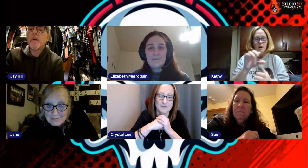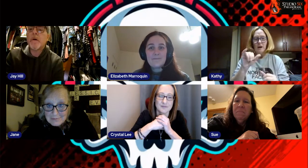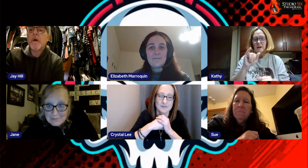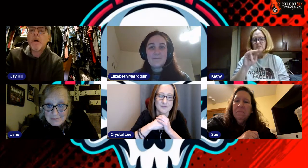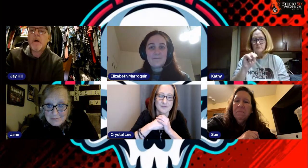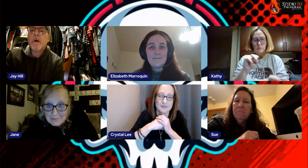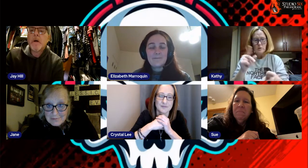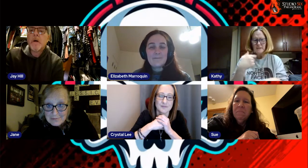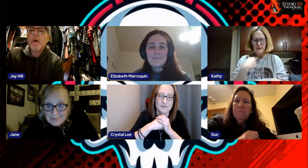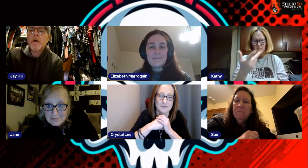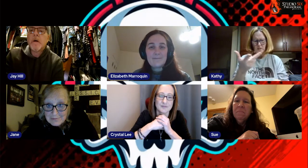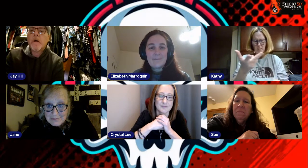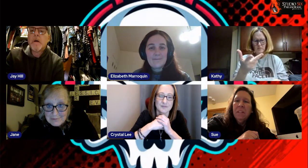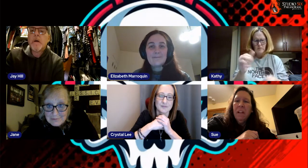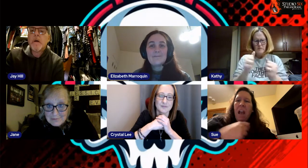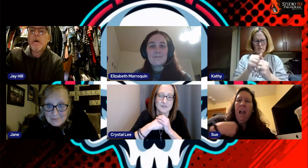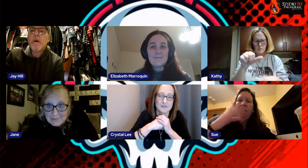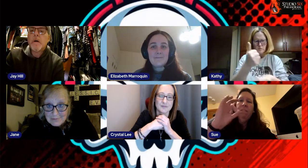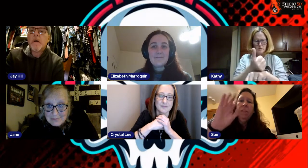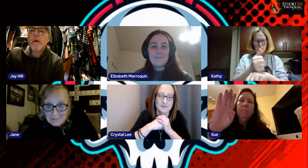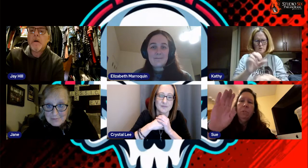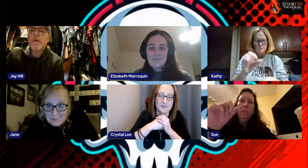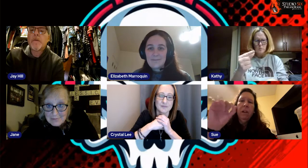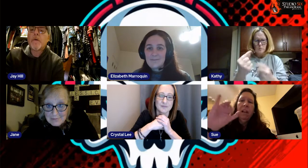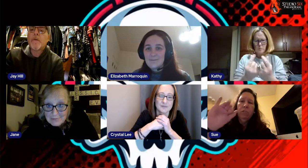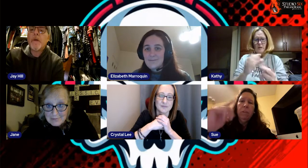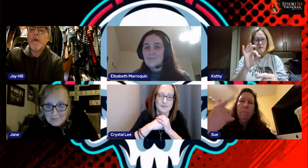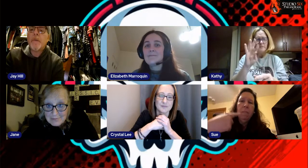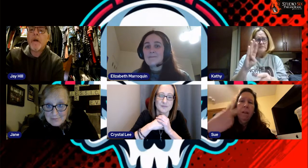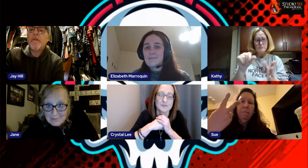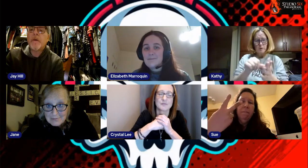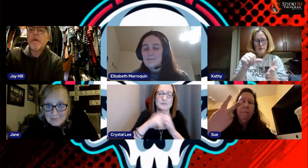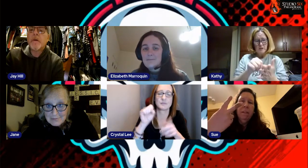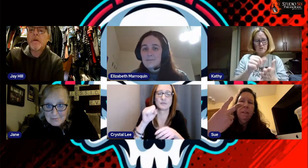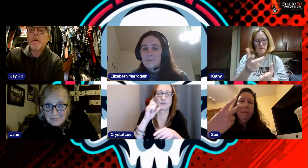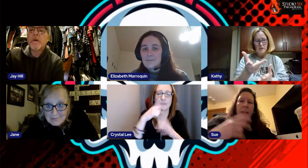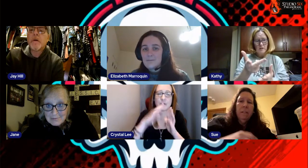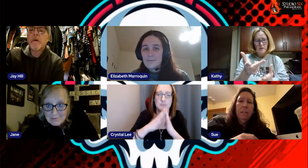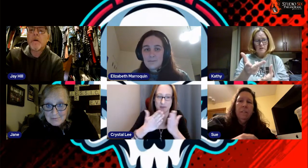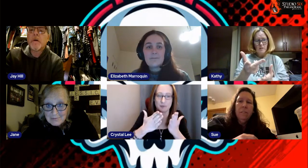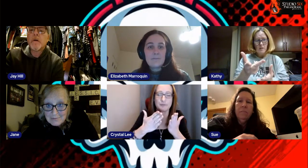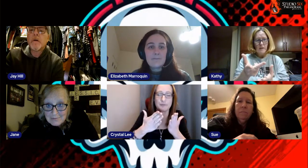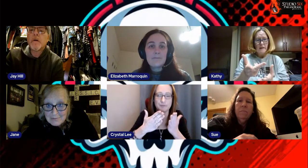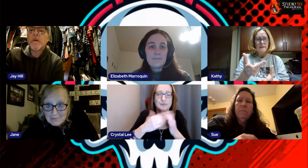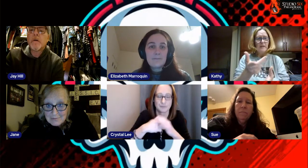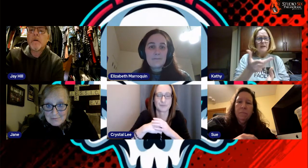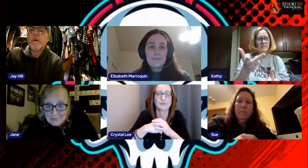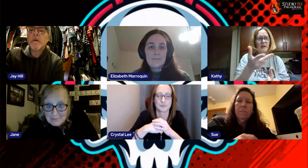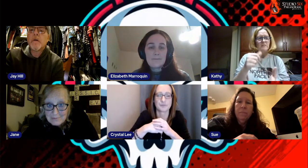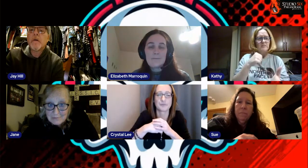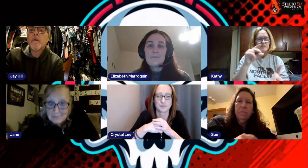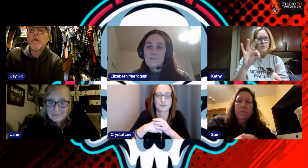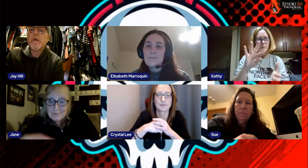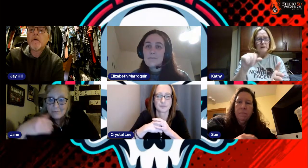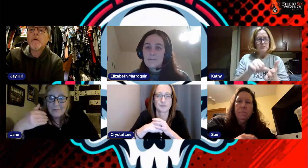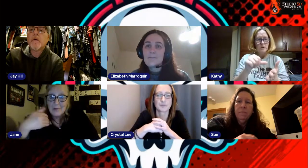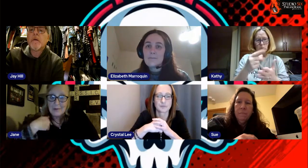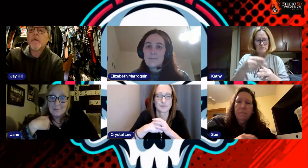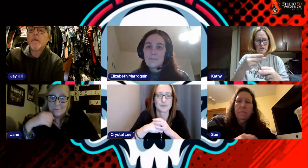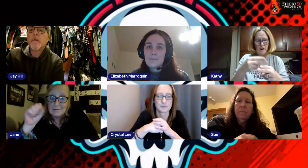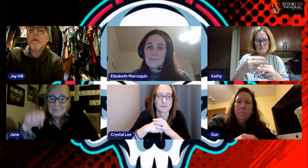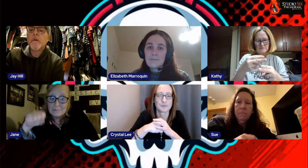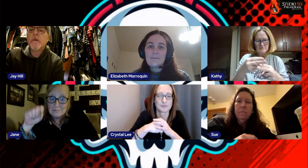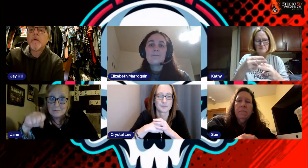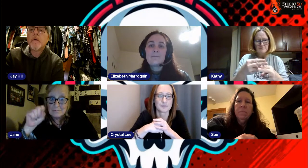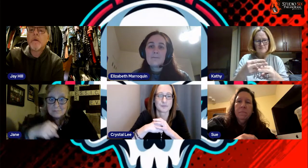or... You guys have a social media page? Yeah, they have a Facebook page.